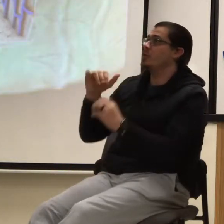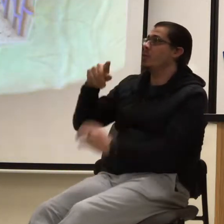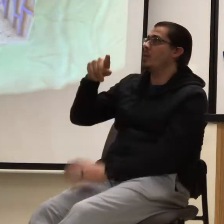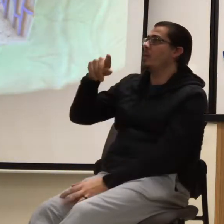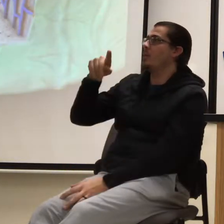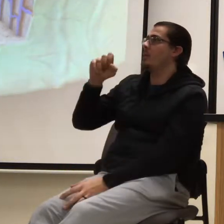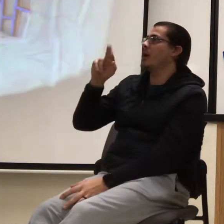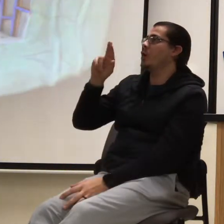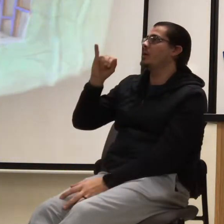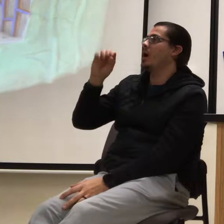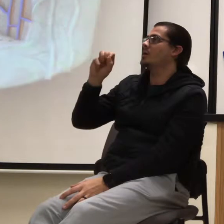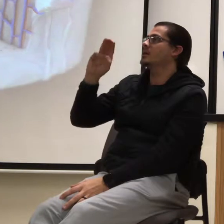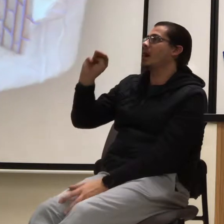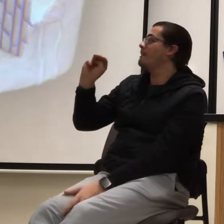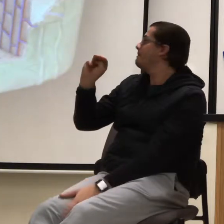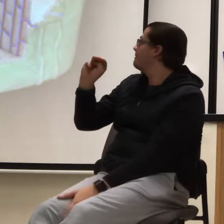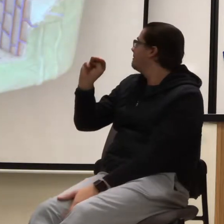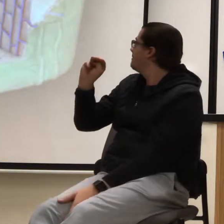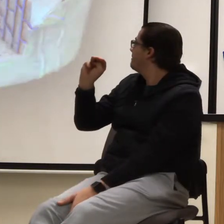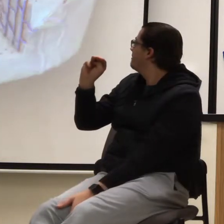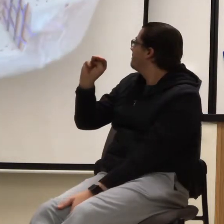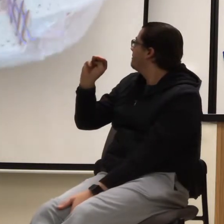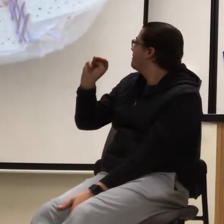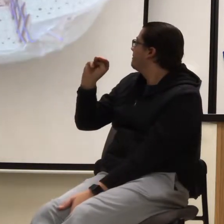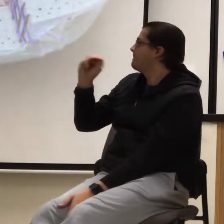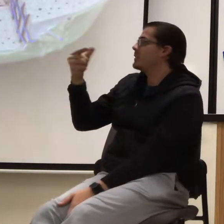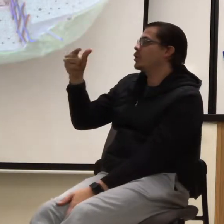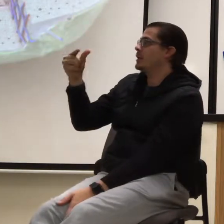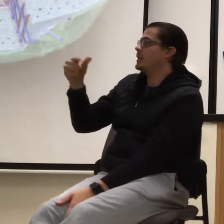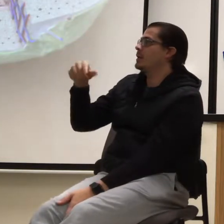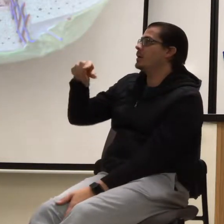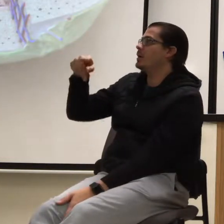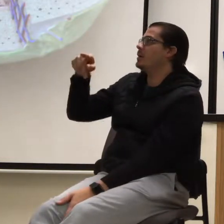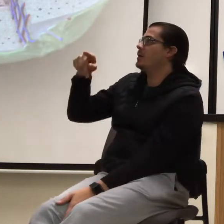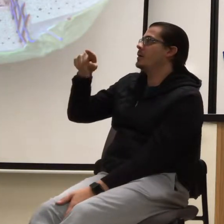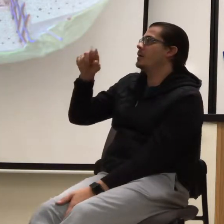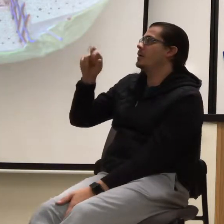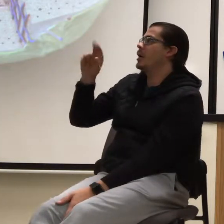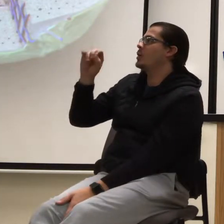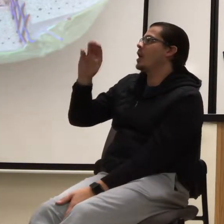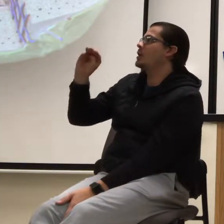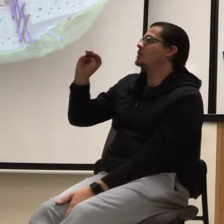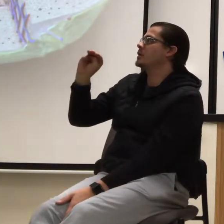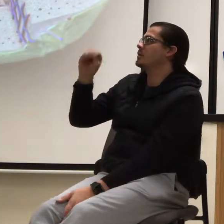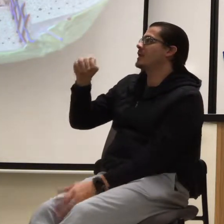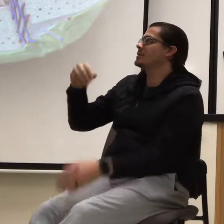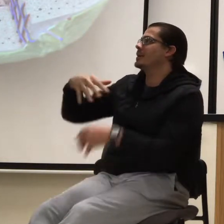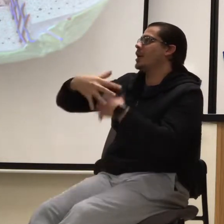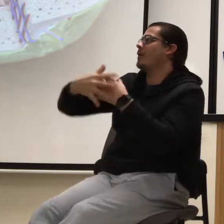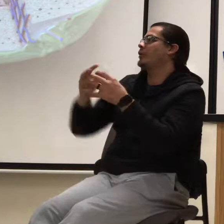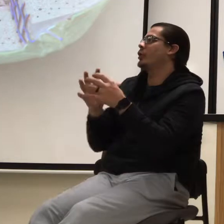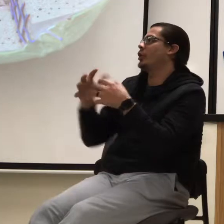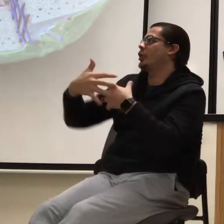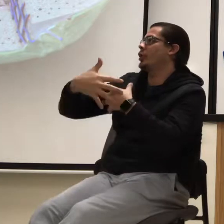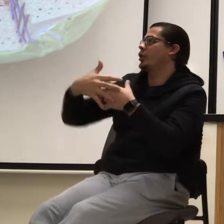it here. It's highlighted in green. You can see there's an outer connective tissue layer.